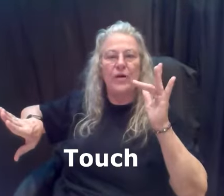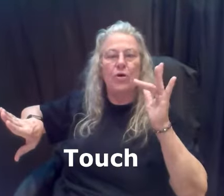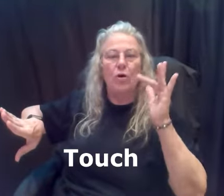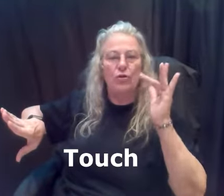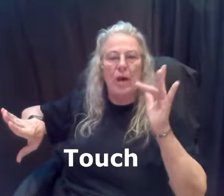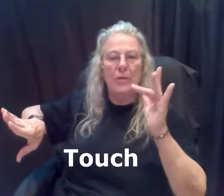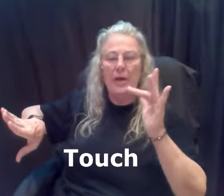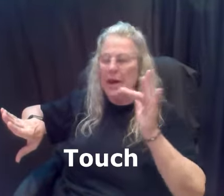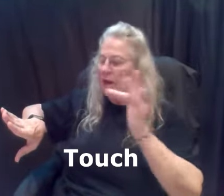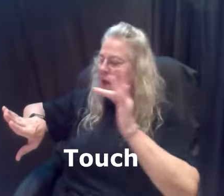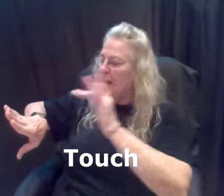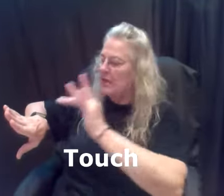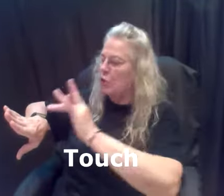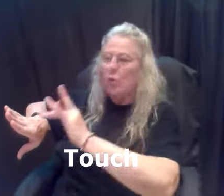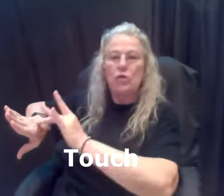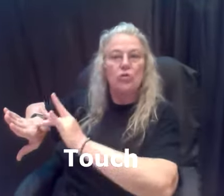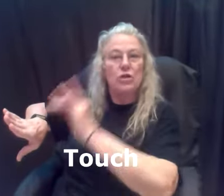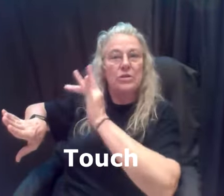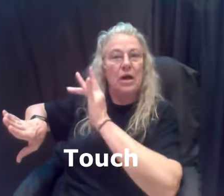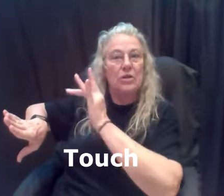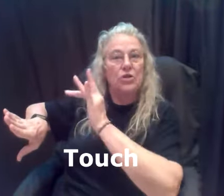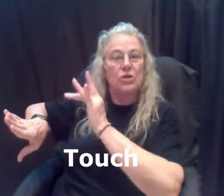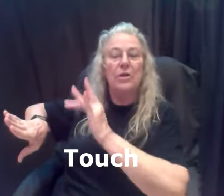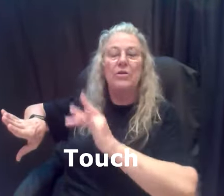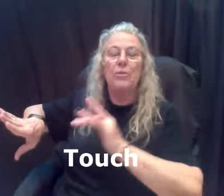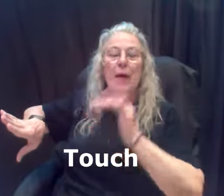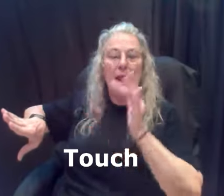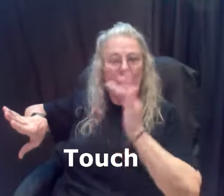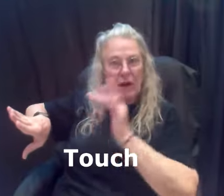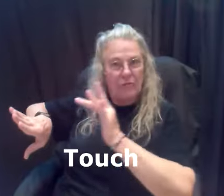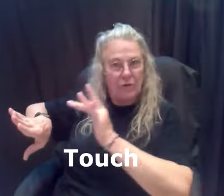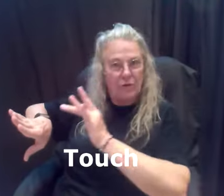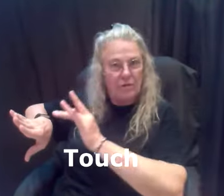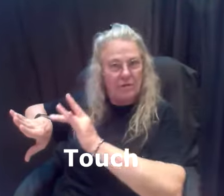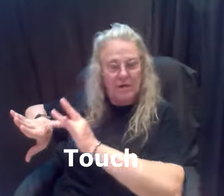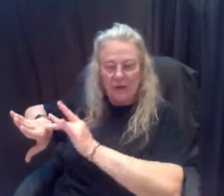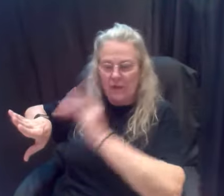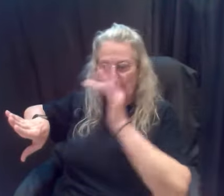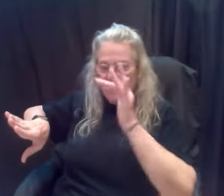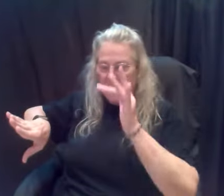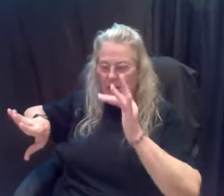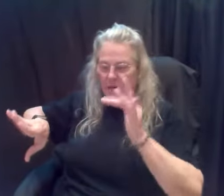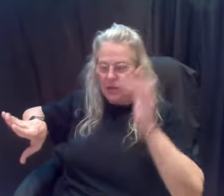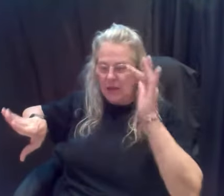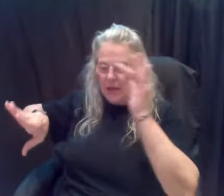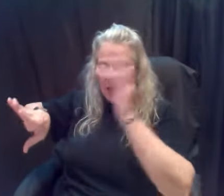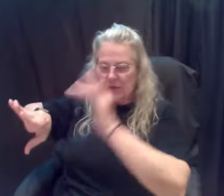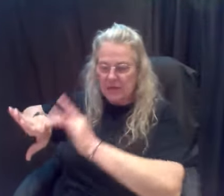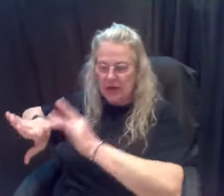on your dominant hand is going to just touch the back of your non-dominant hand.